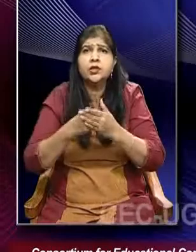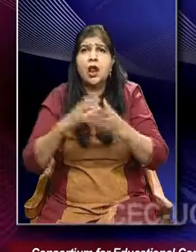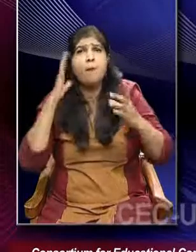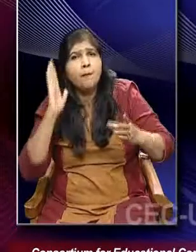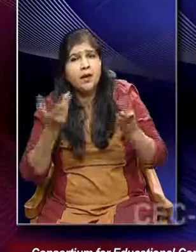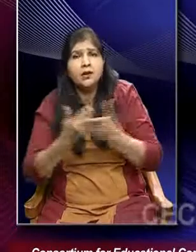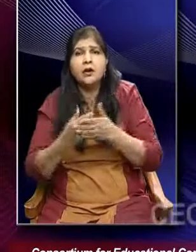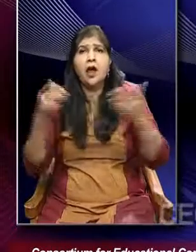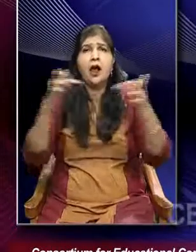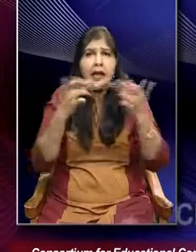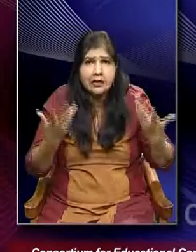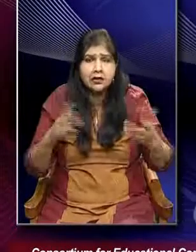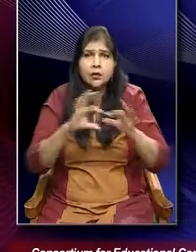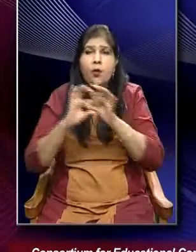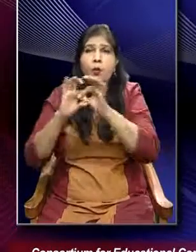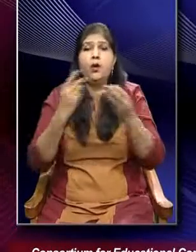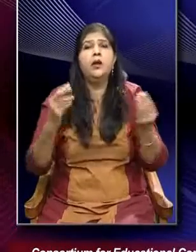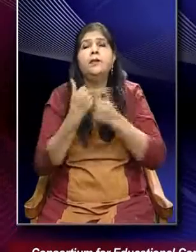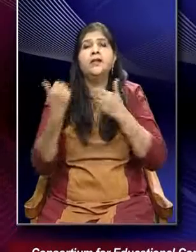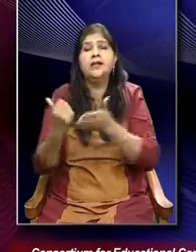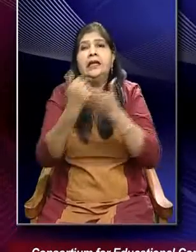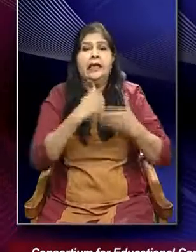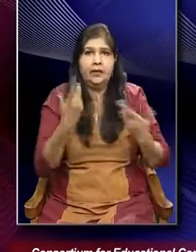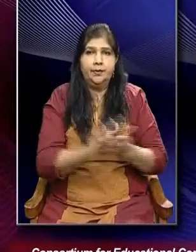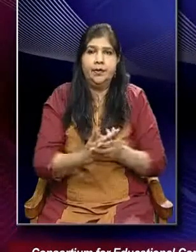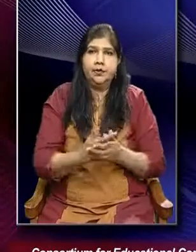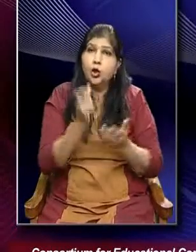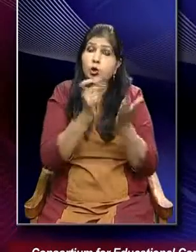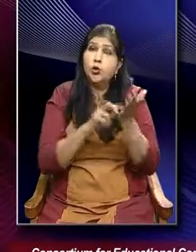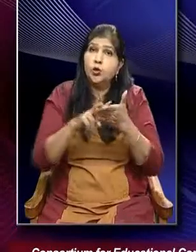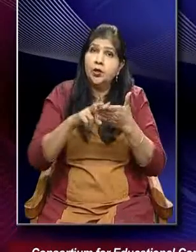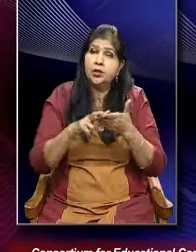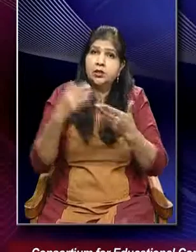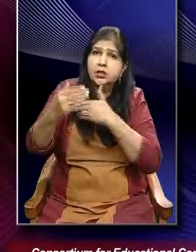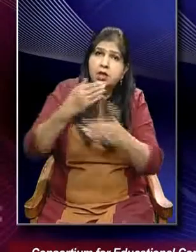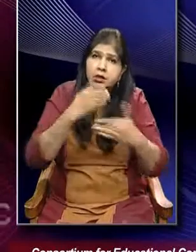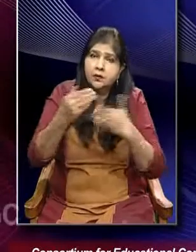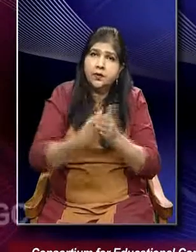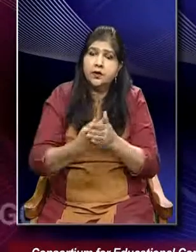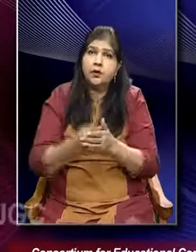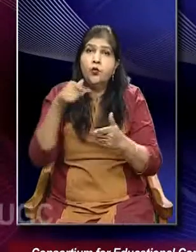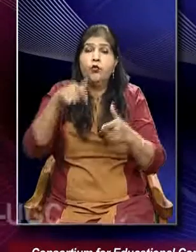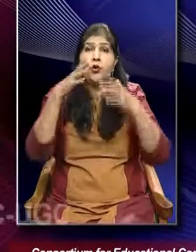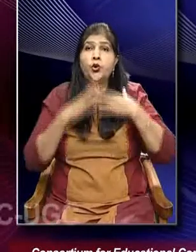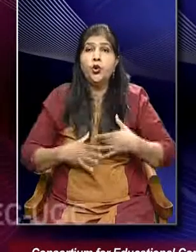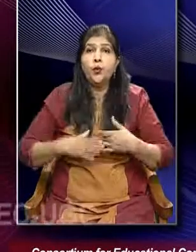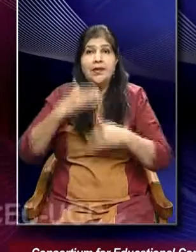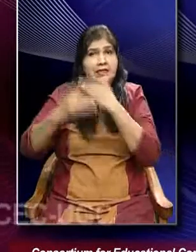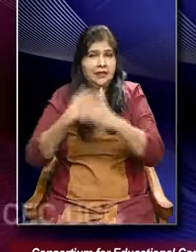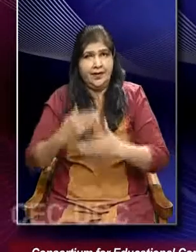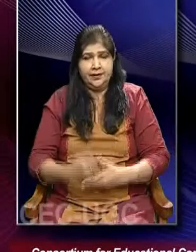technology has presented a unique interface for human